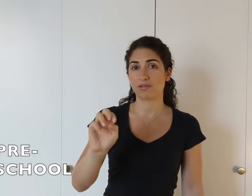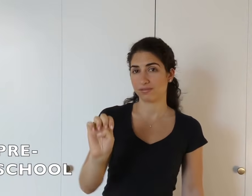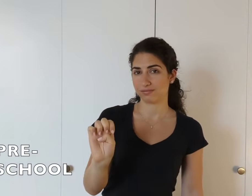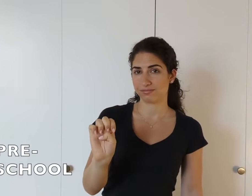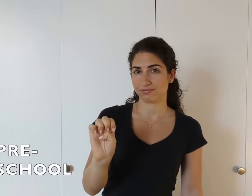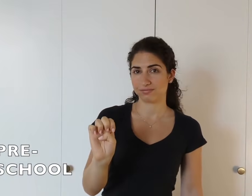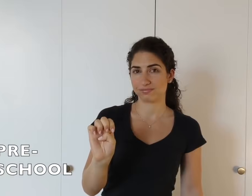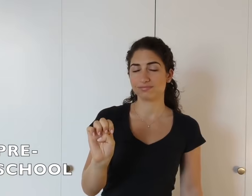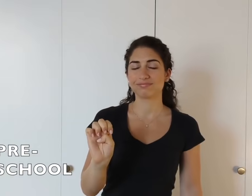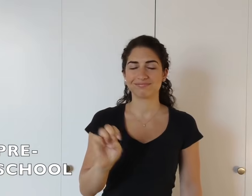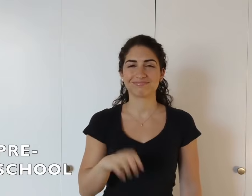Pre,